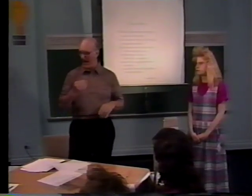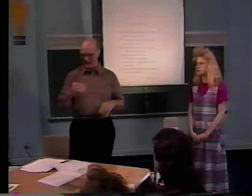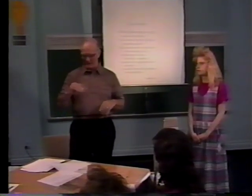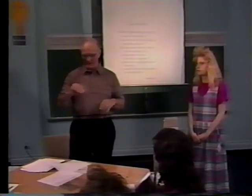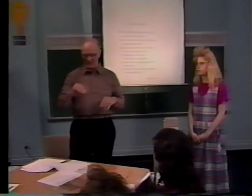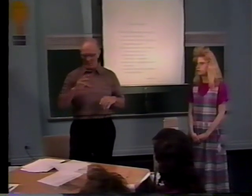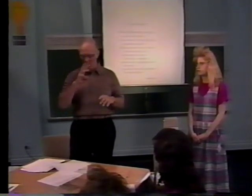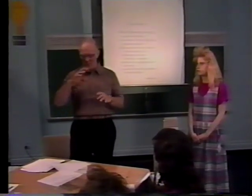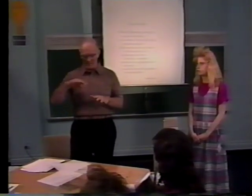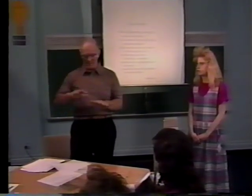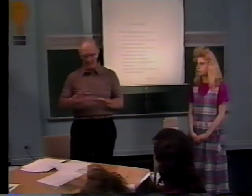White. Oh.